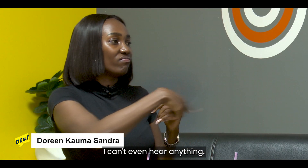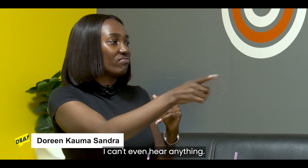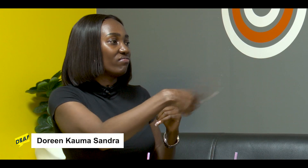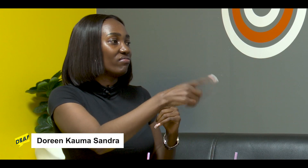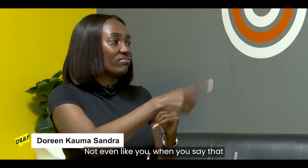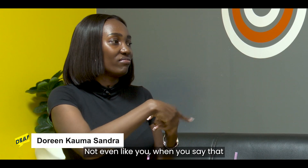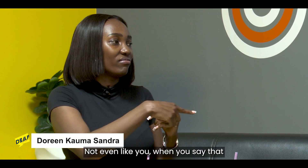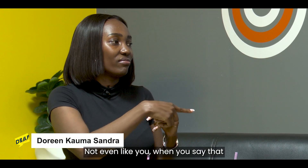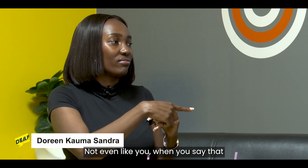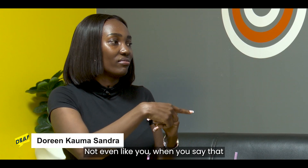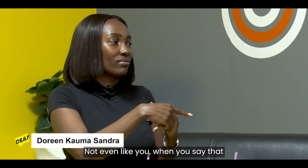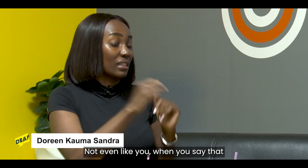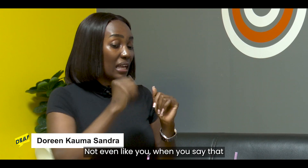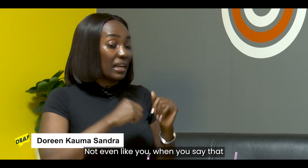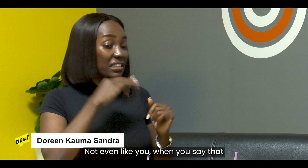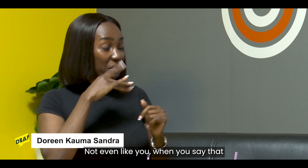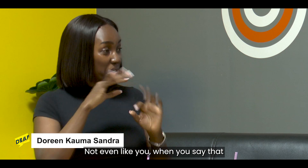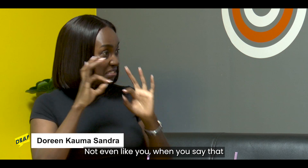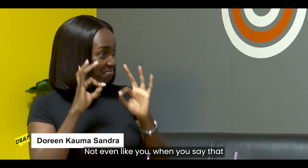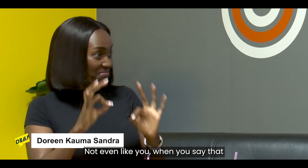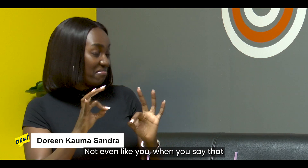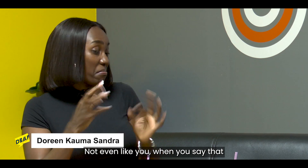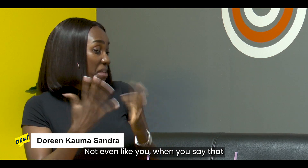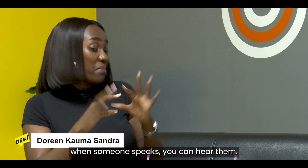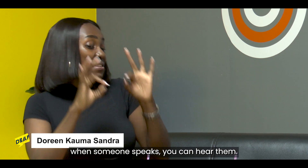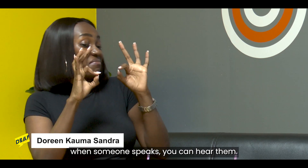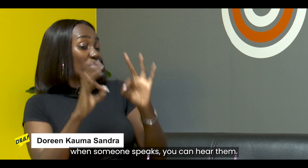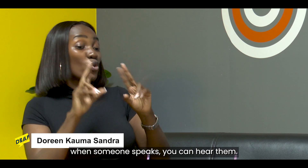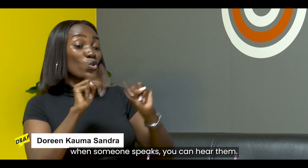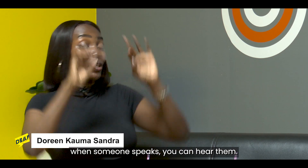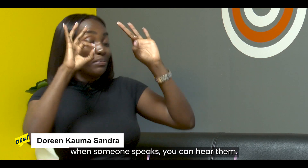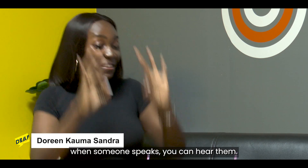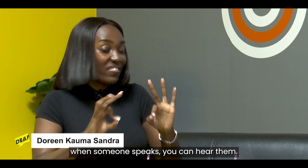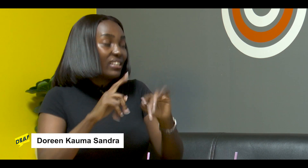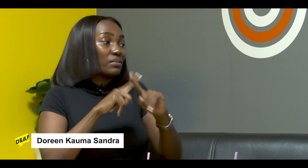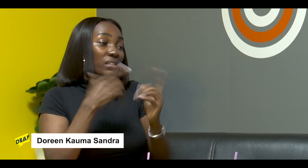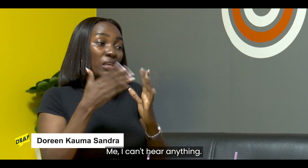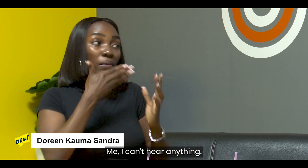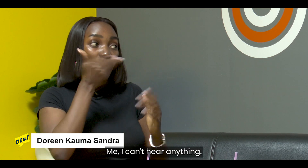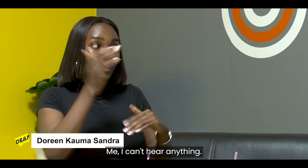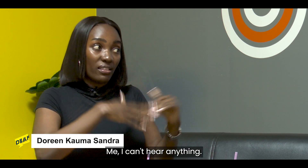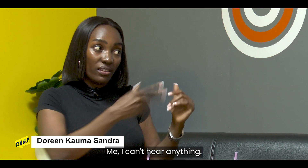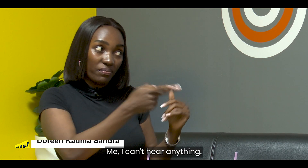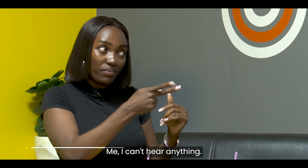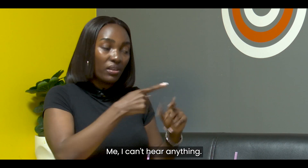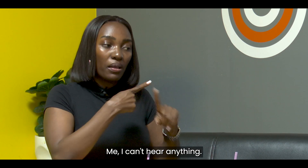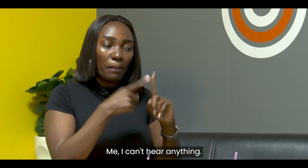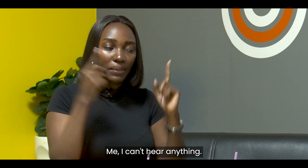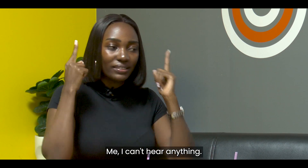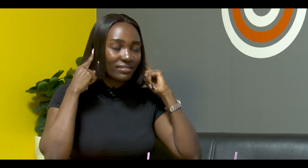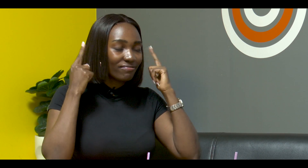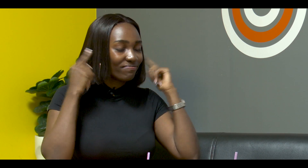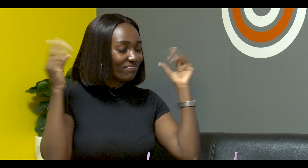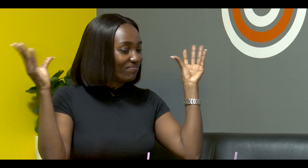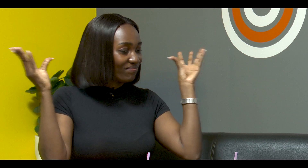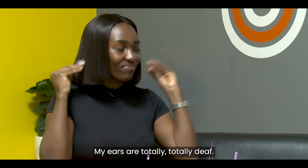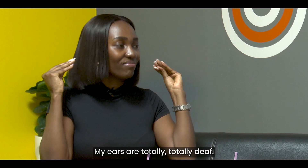Not even like you, when you say that when someone speaks, you can hear them. Me, I can't hear anything. My ears